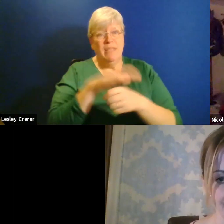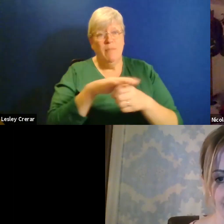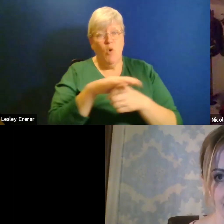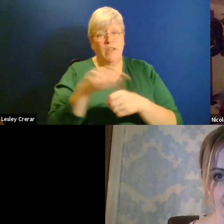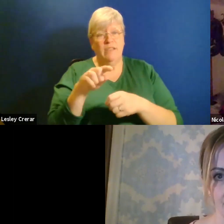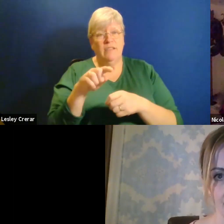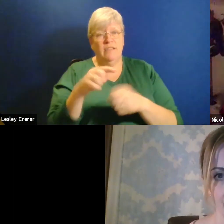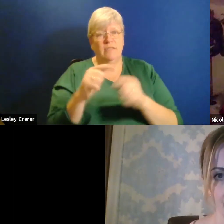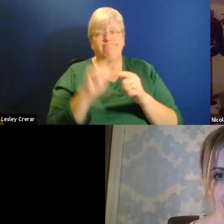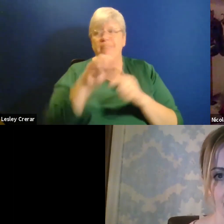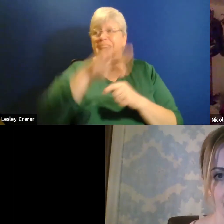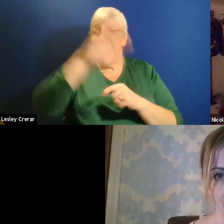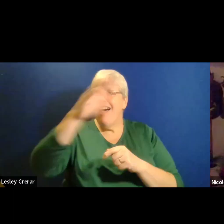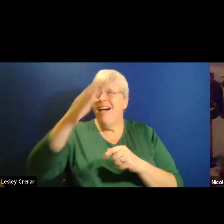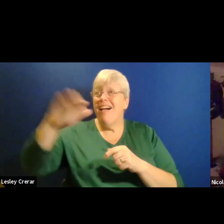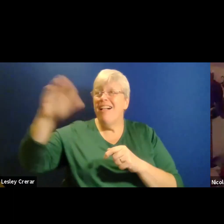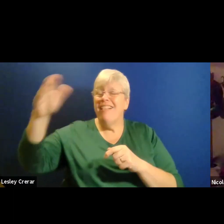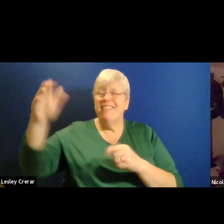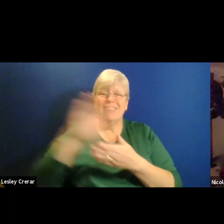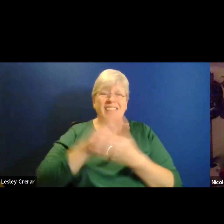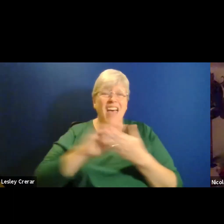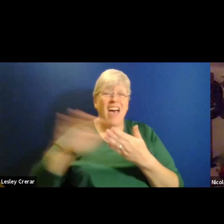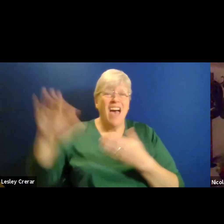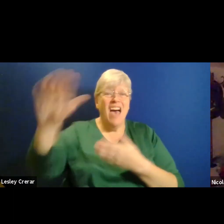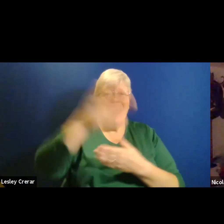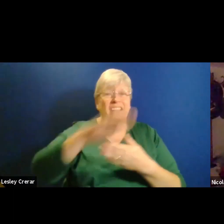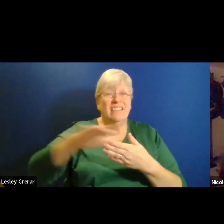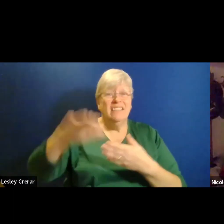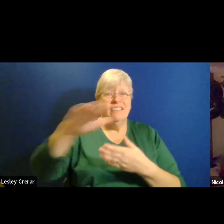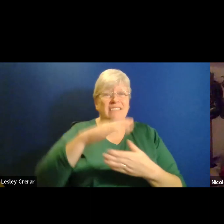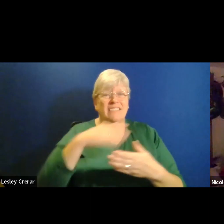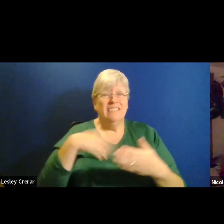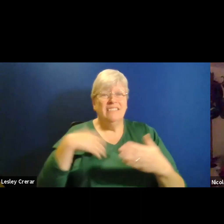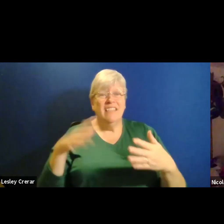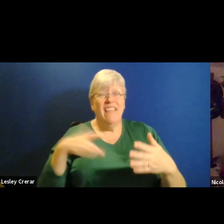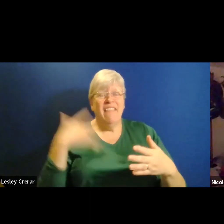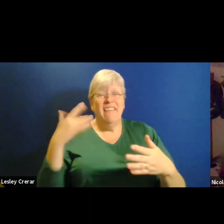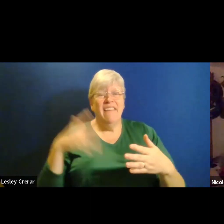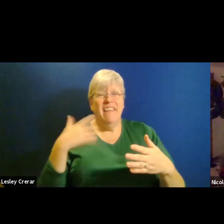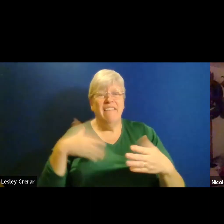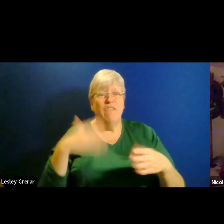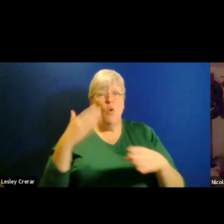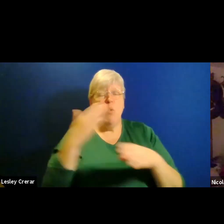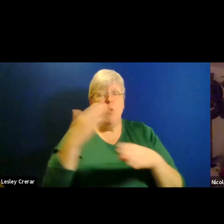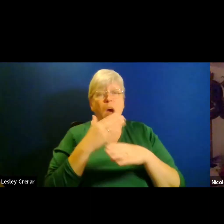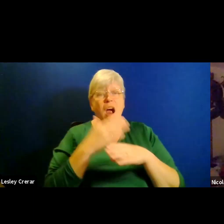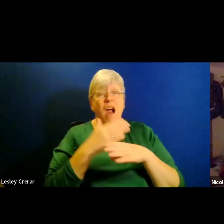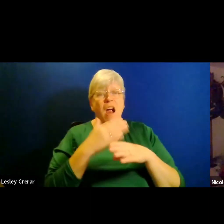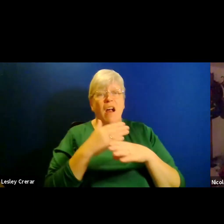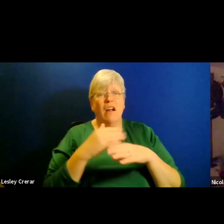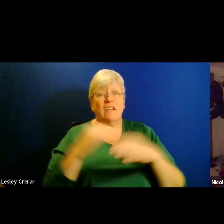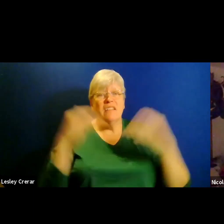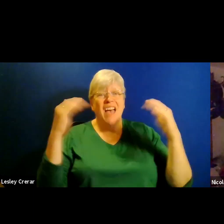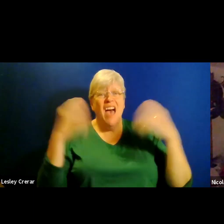Across the hills, pylons pulse as high as workers in high-vis vests descend to